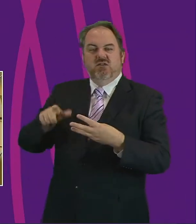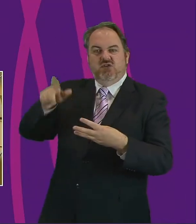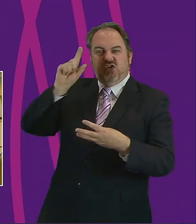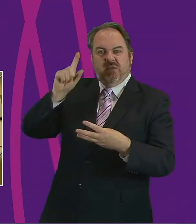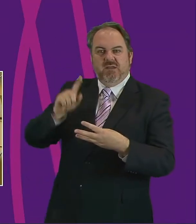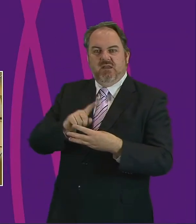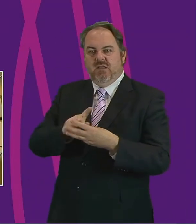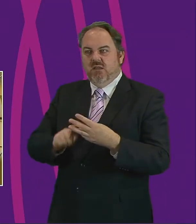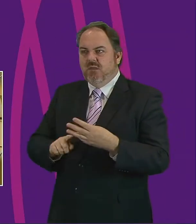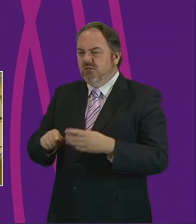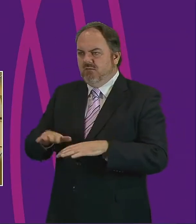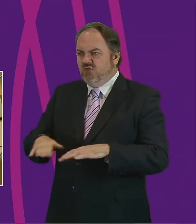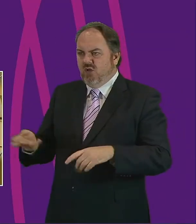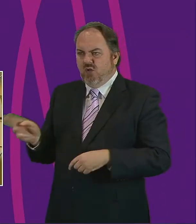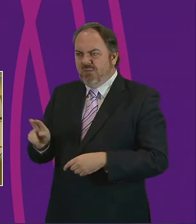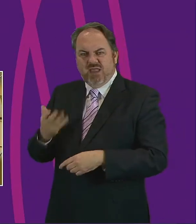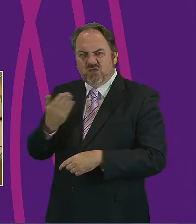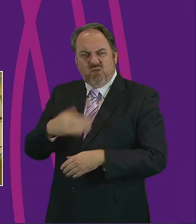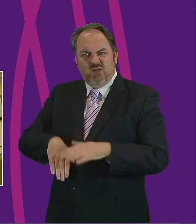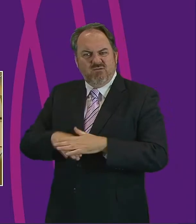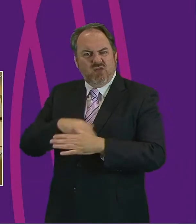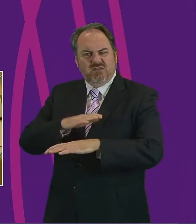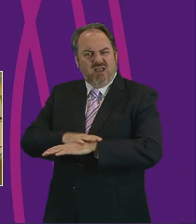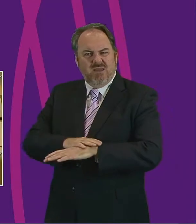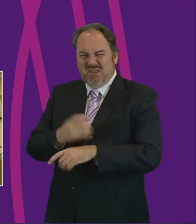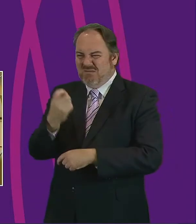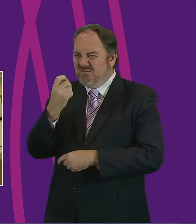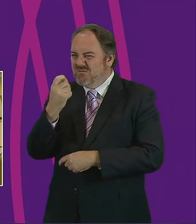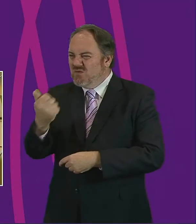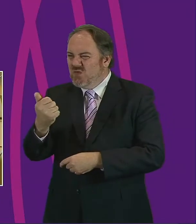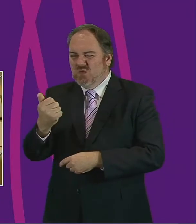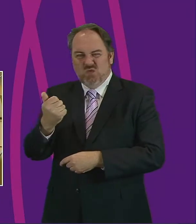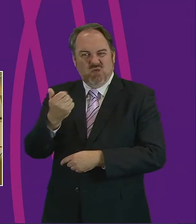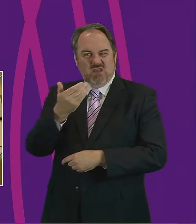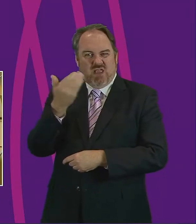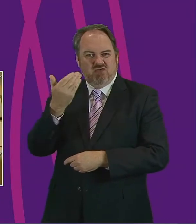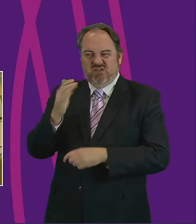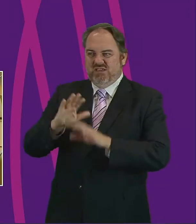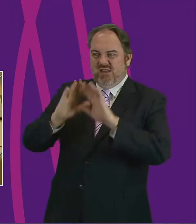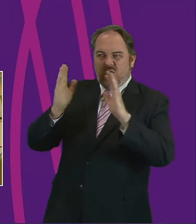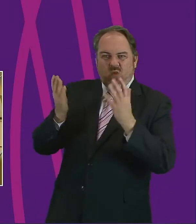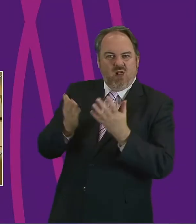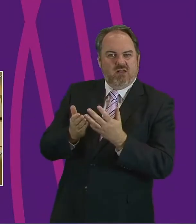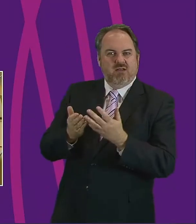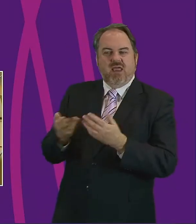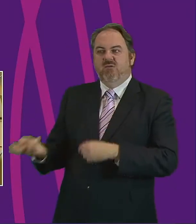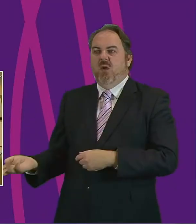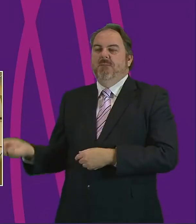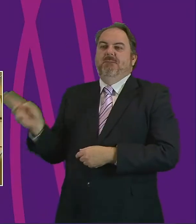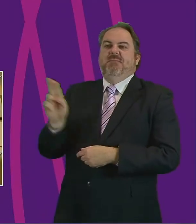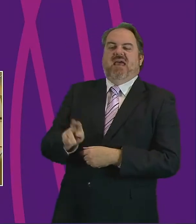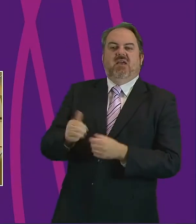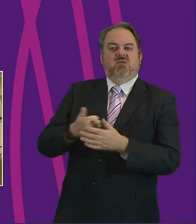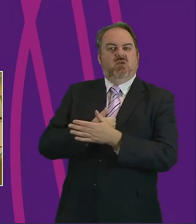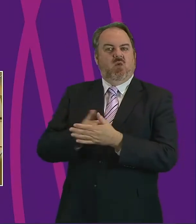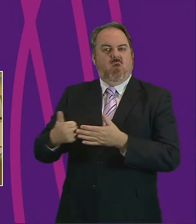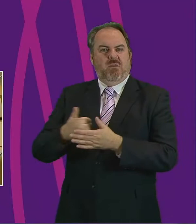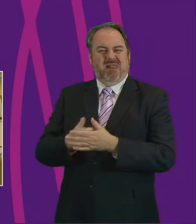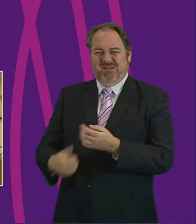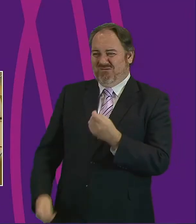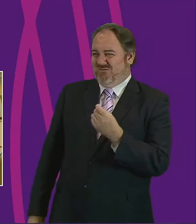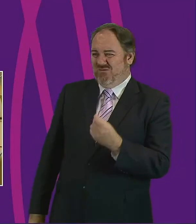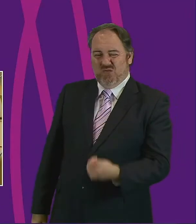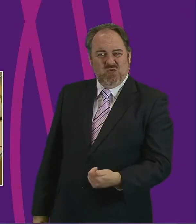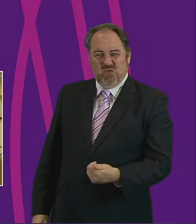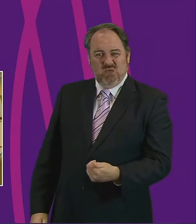that children are not back to school full time yet. There are very few countries in the world that have completely normal school education operating.